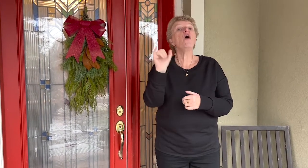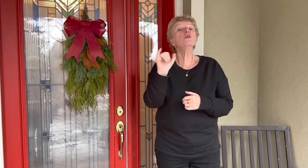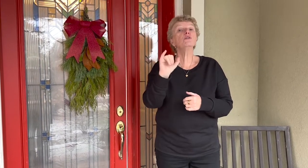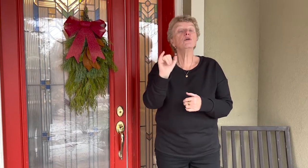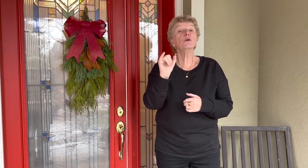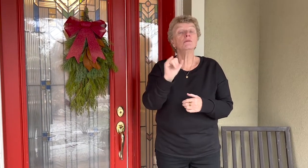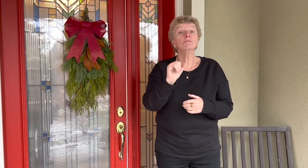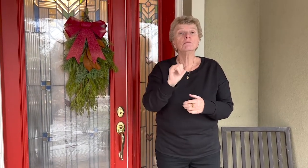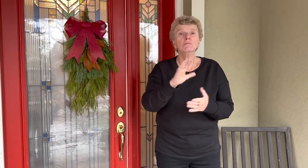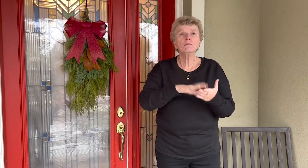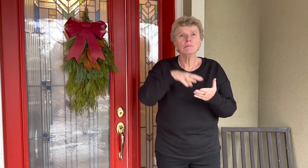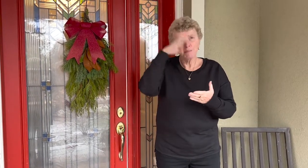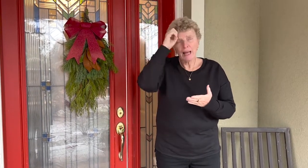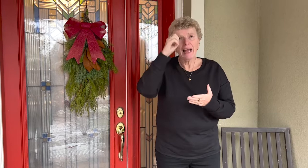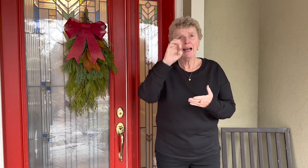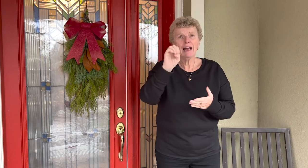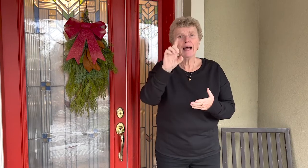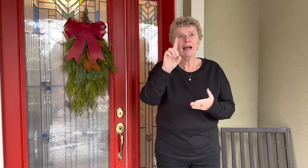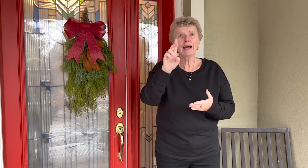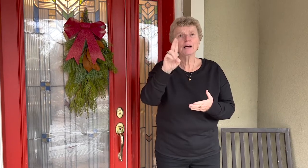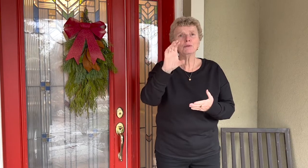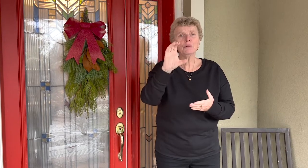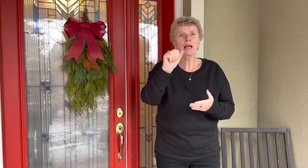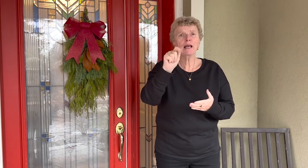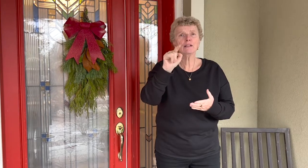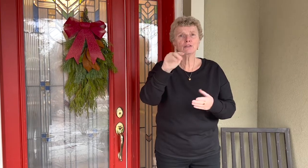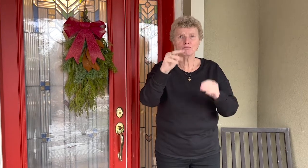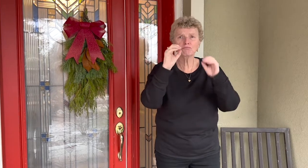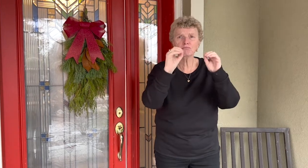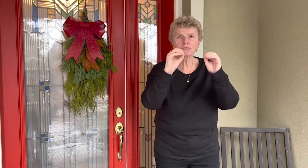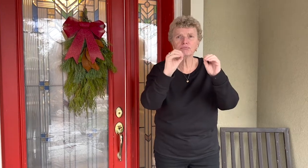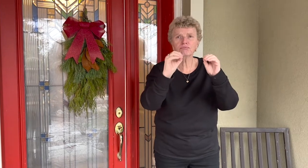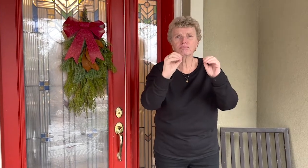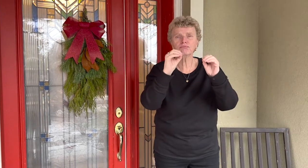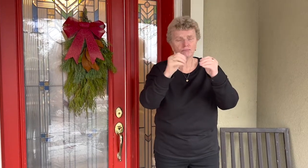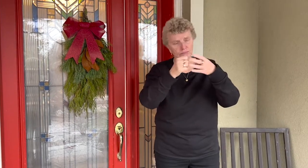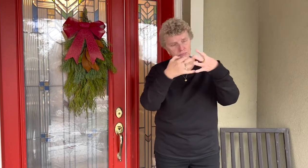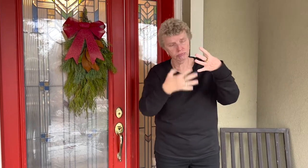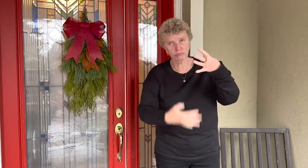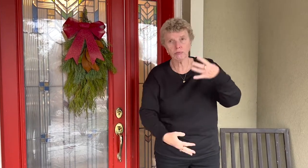health. And we offer educational services